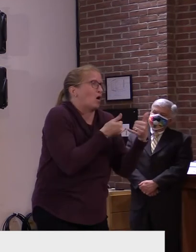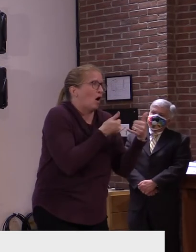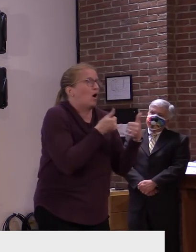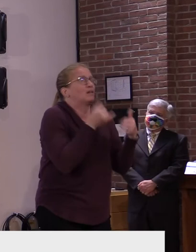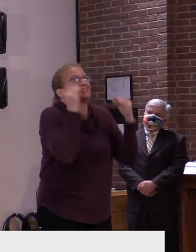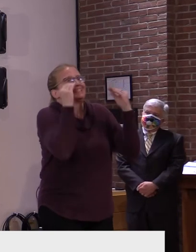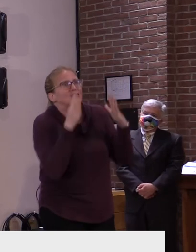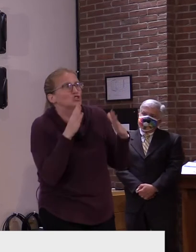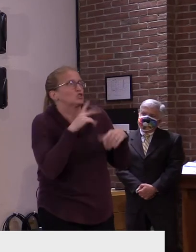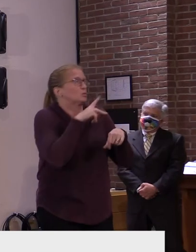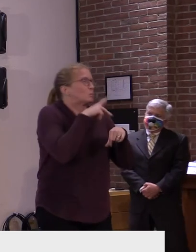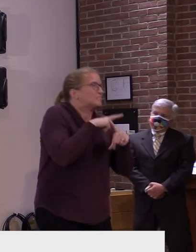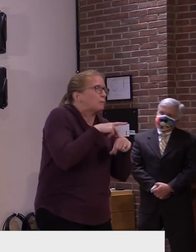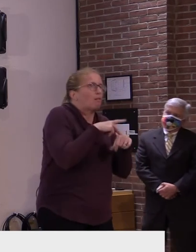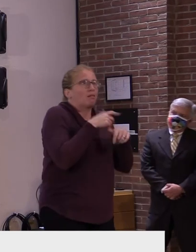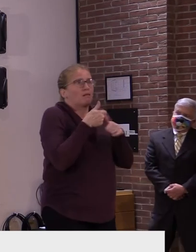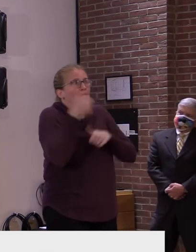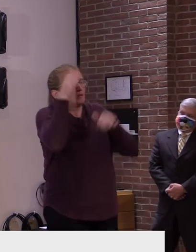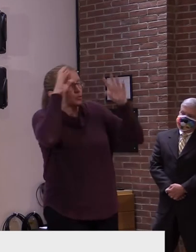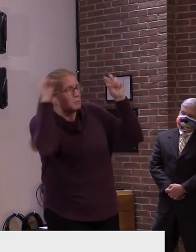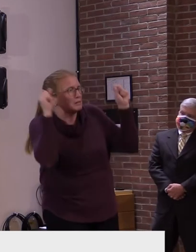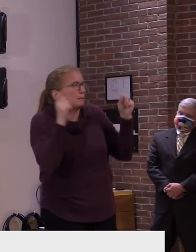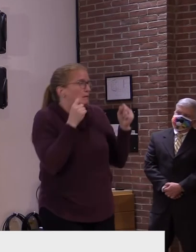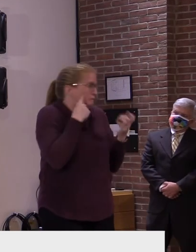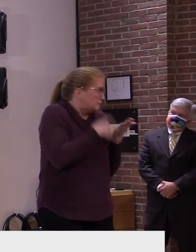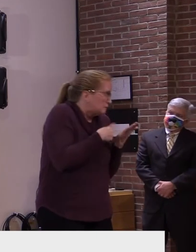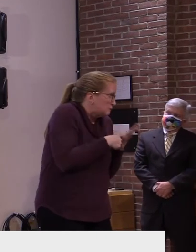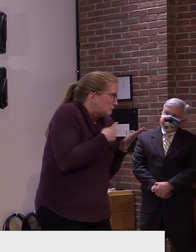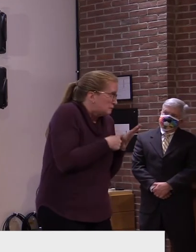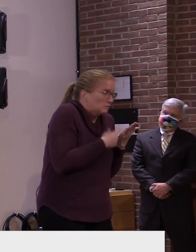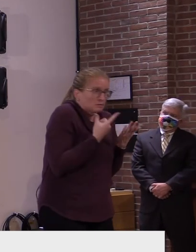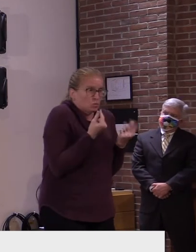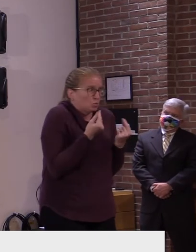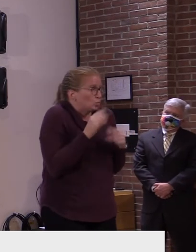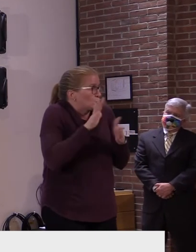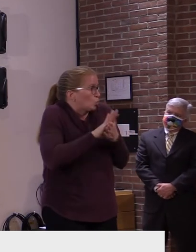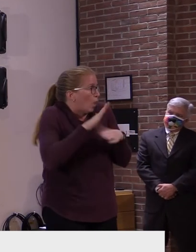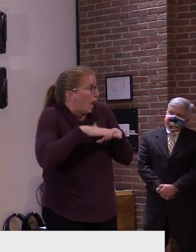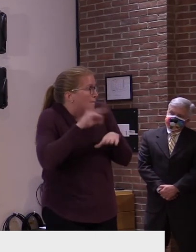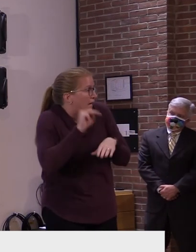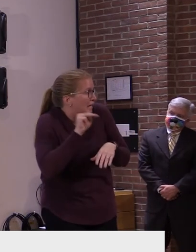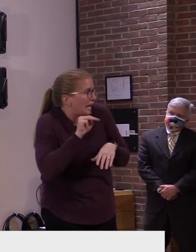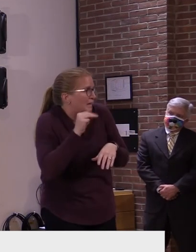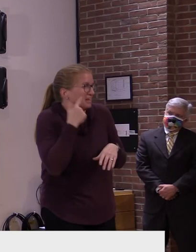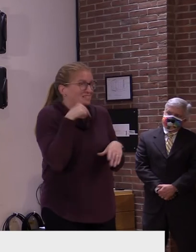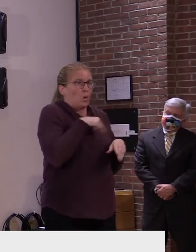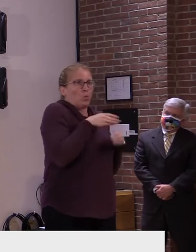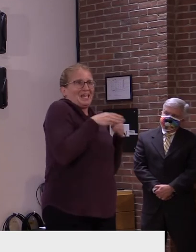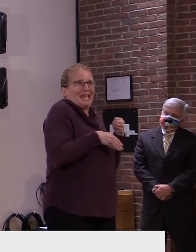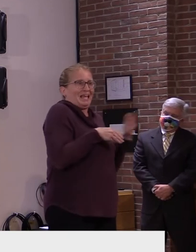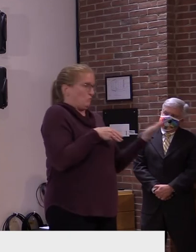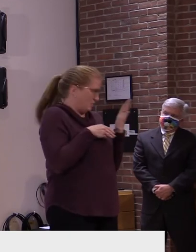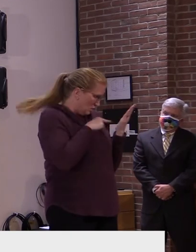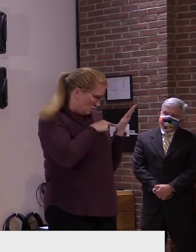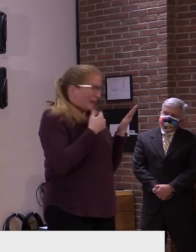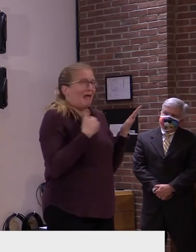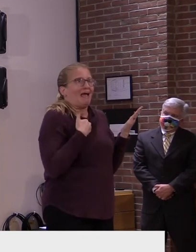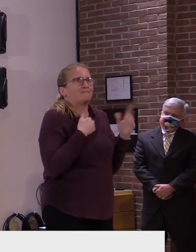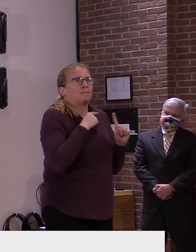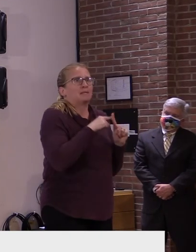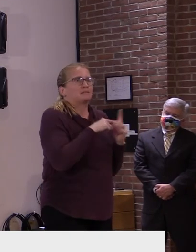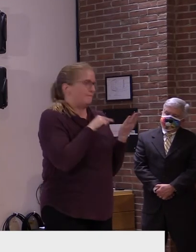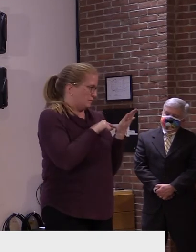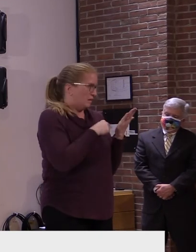superintendents regarding what to do on monday because a lab result came in over the weekend and the